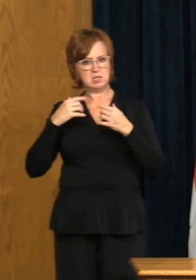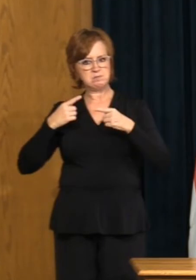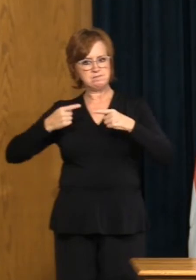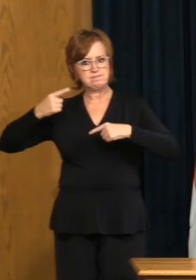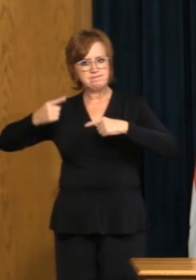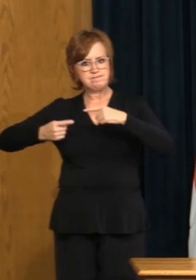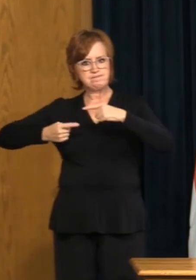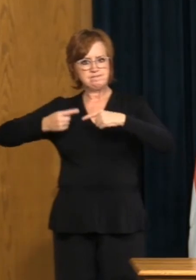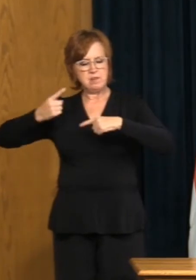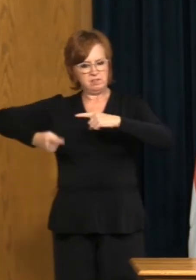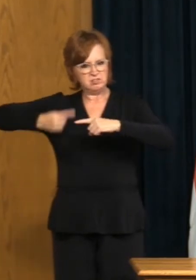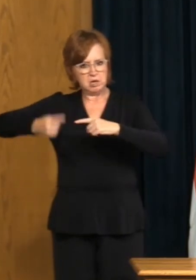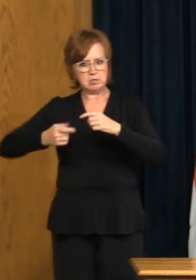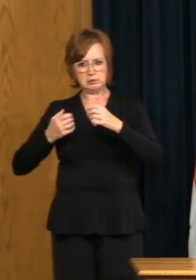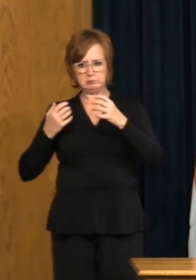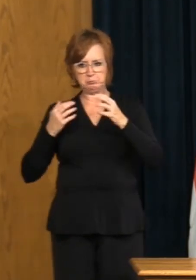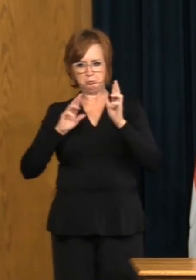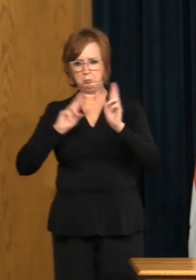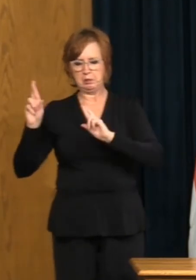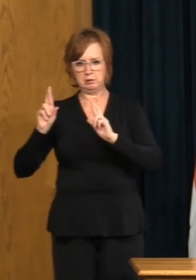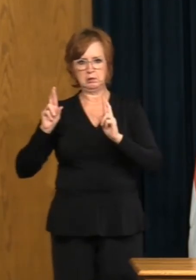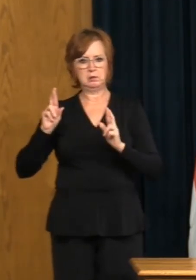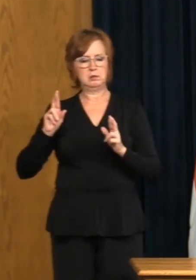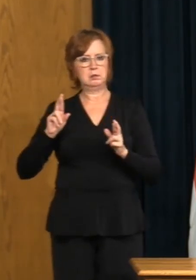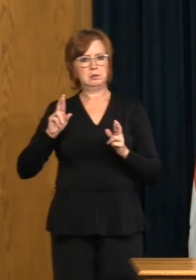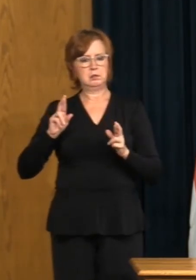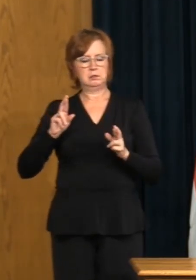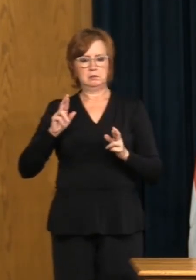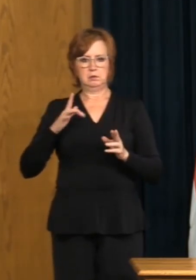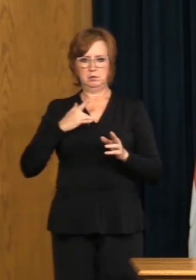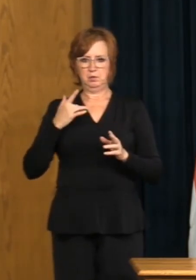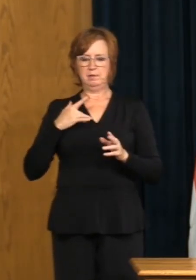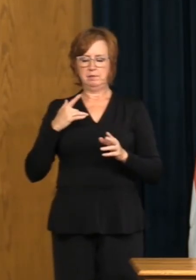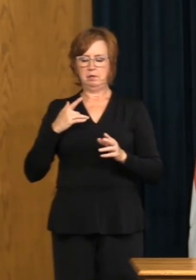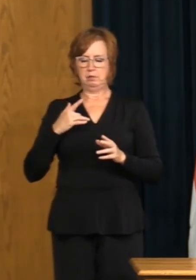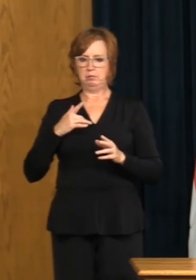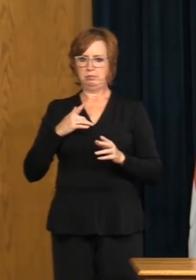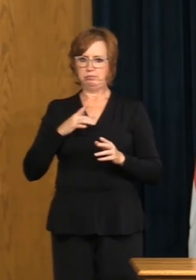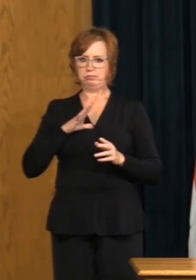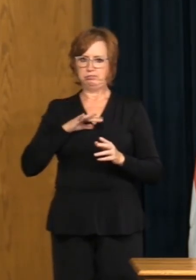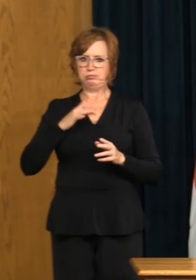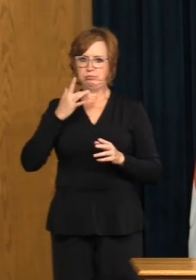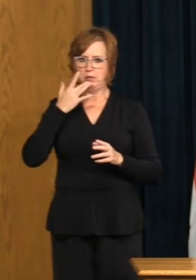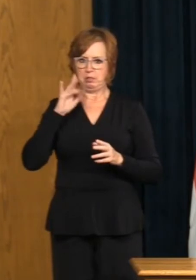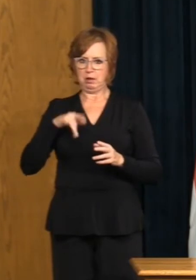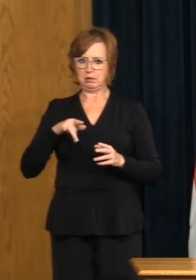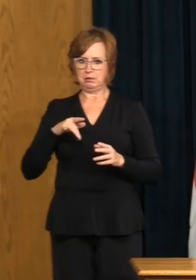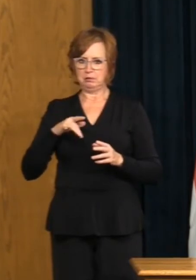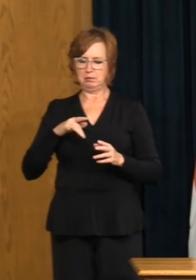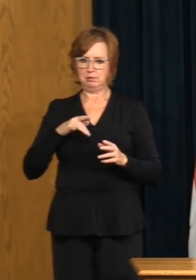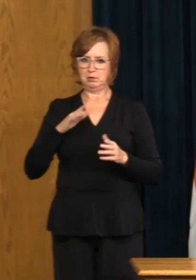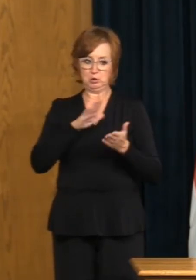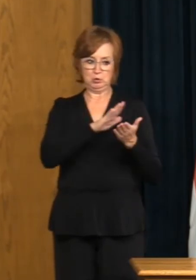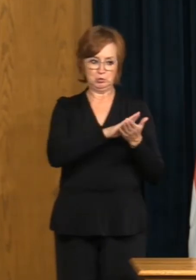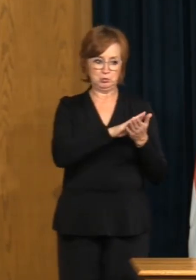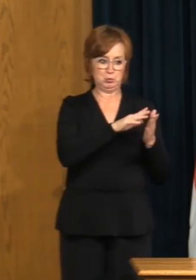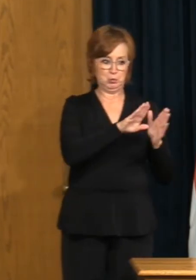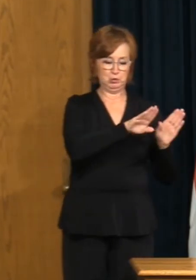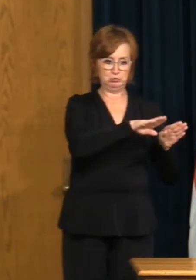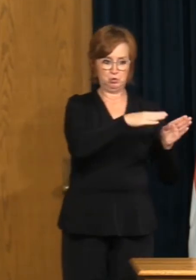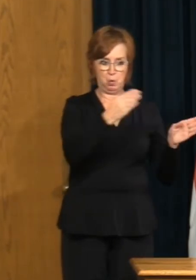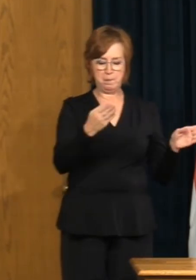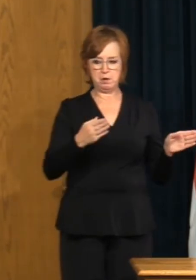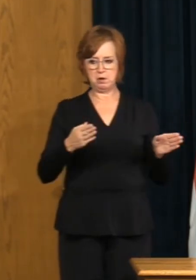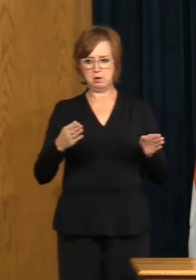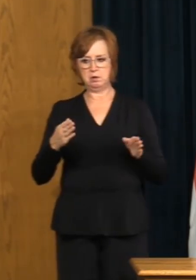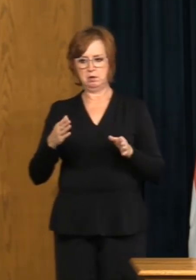keep that community transmission low. We feel lucky right now as school started because it's everyone's business to keep transmission low in the